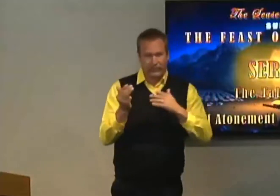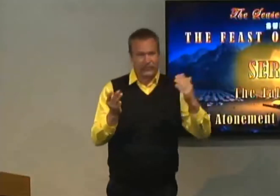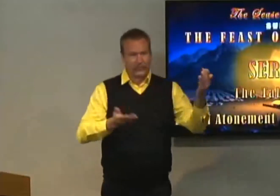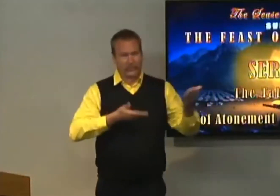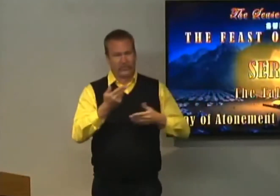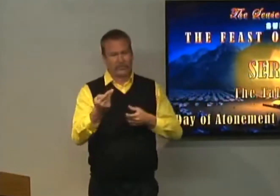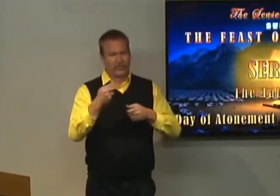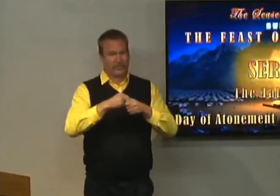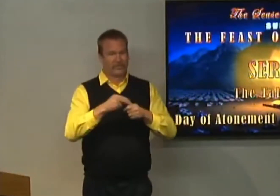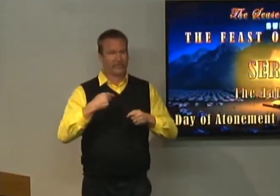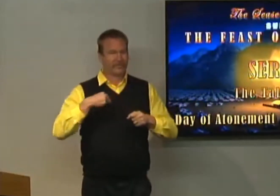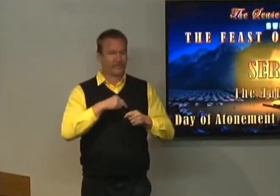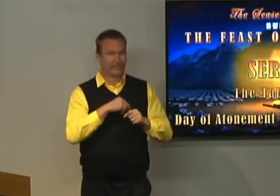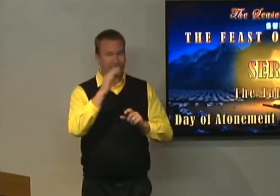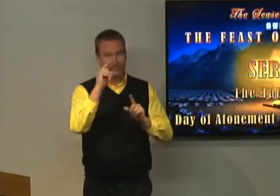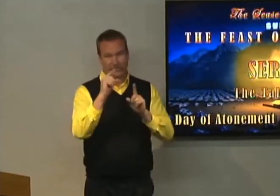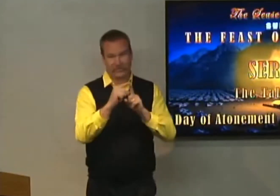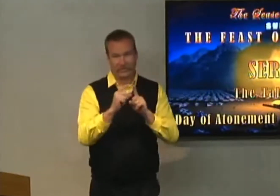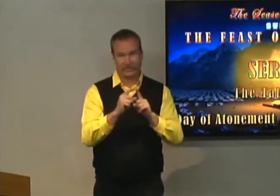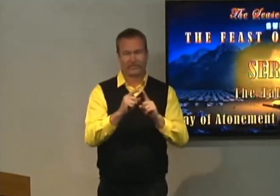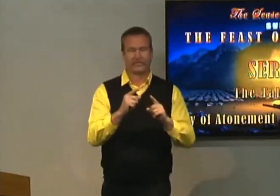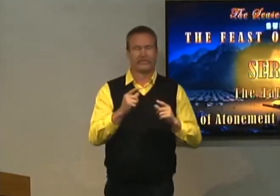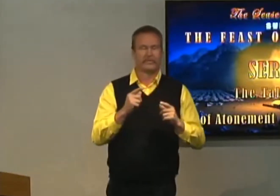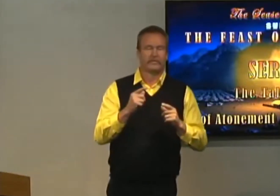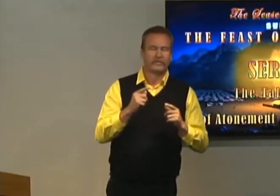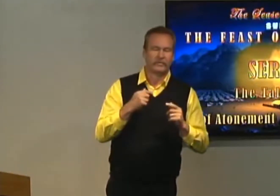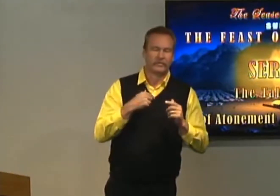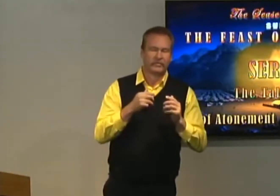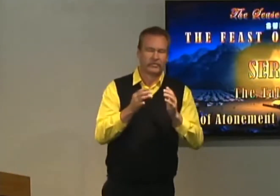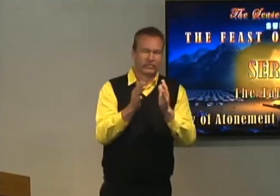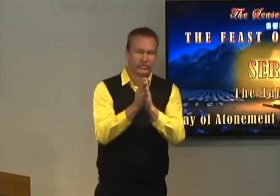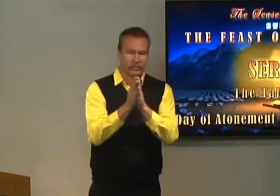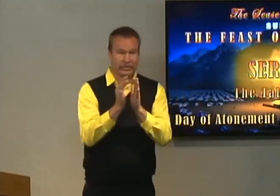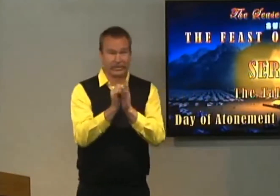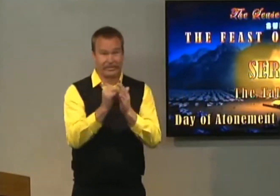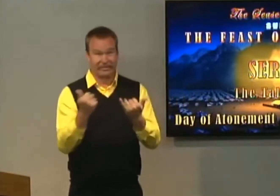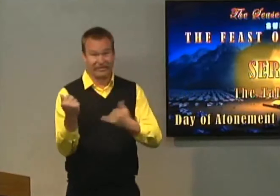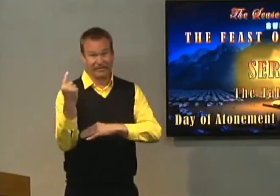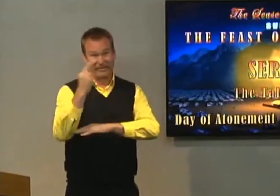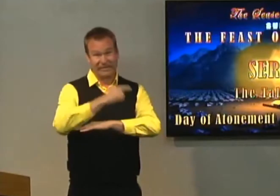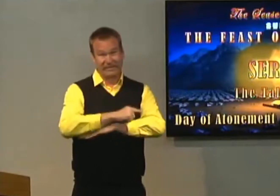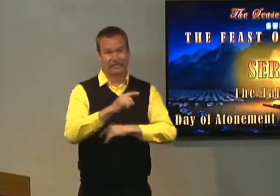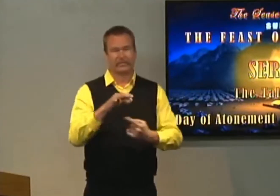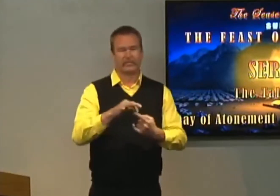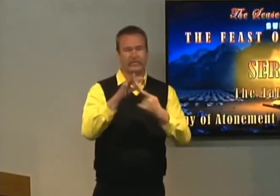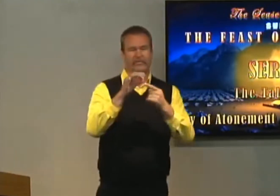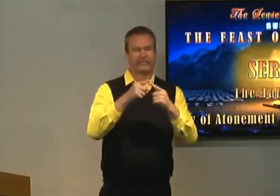morning. Welcome. Thanks for joining us as we focus on God's Word. I'm going to pray that today